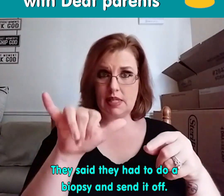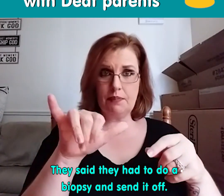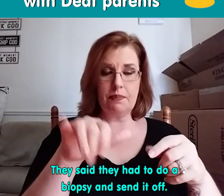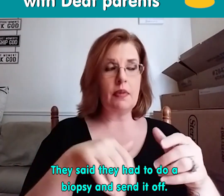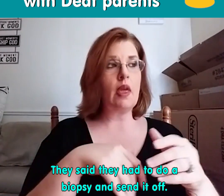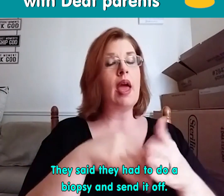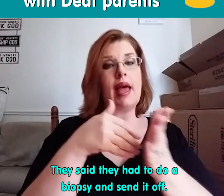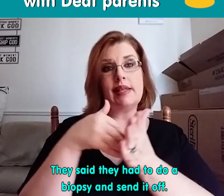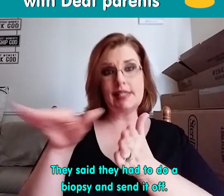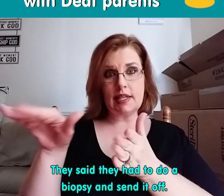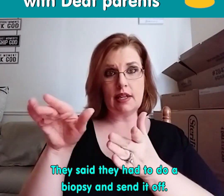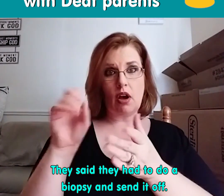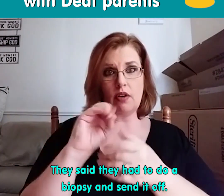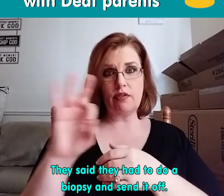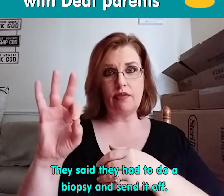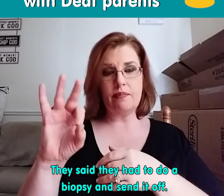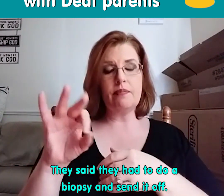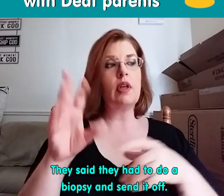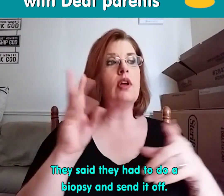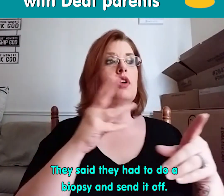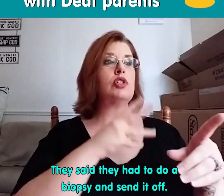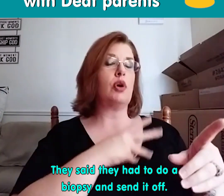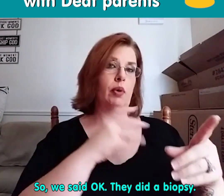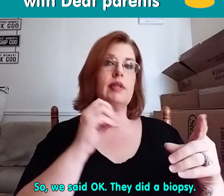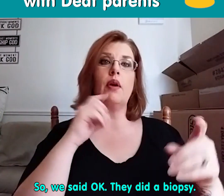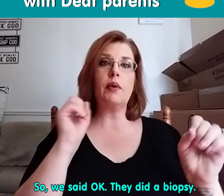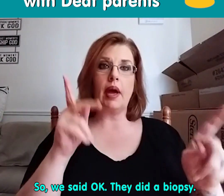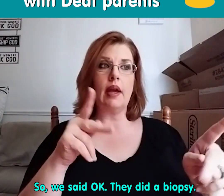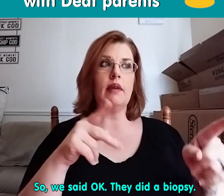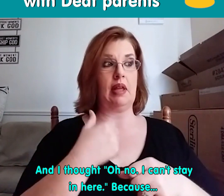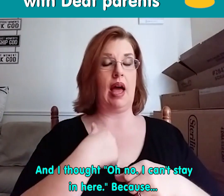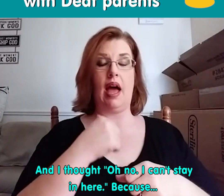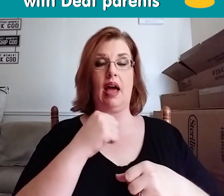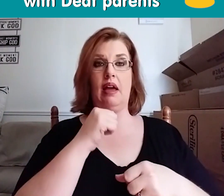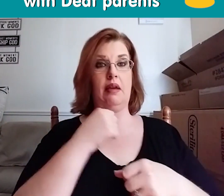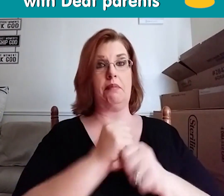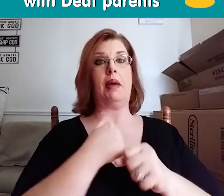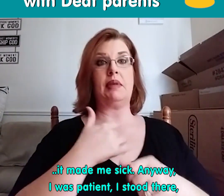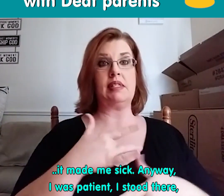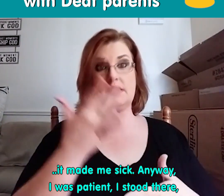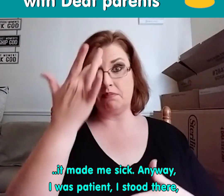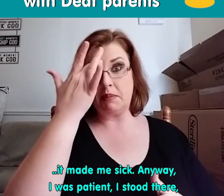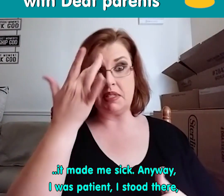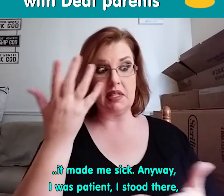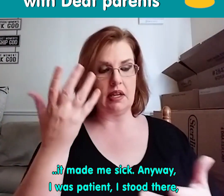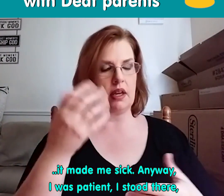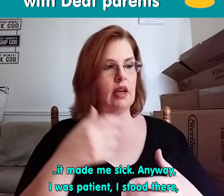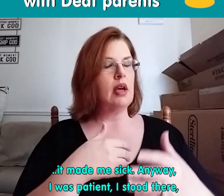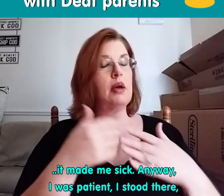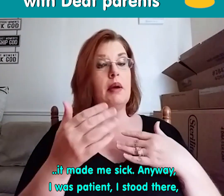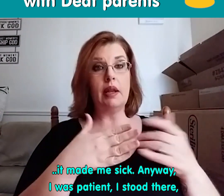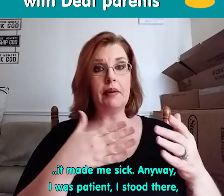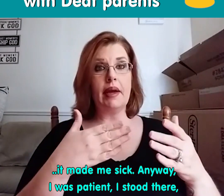biopsy and send it off. So we said, okay. They did a biopsy. Oh, it